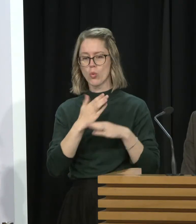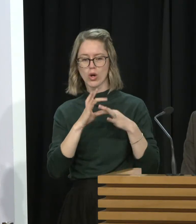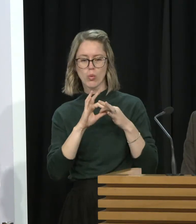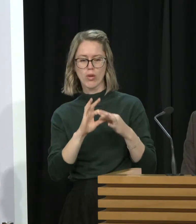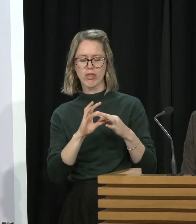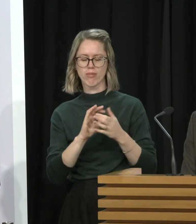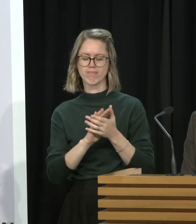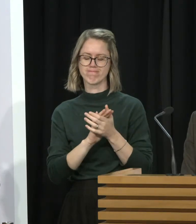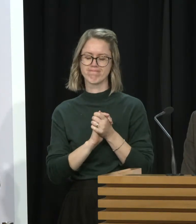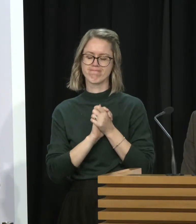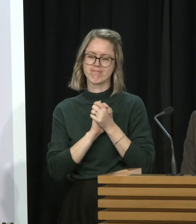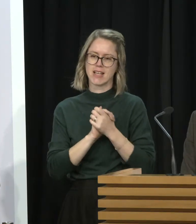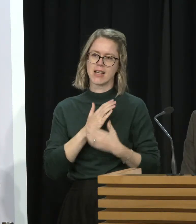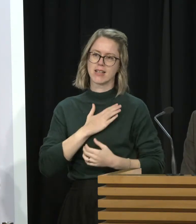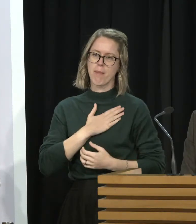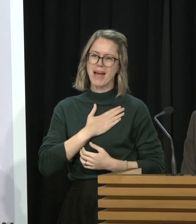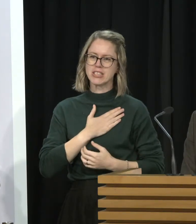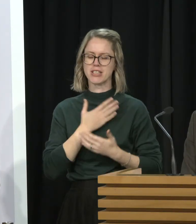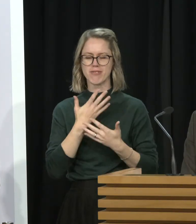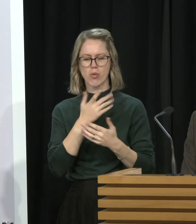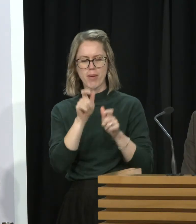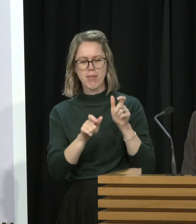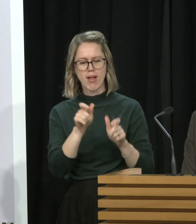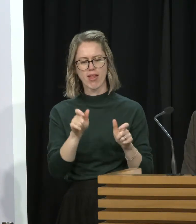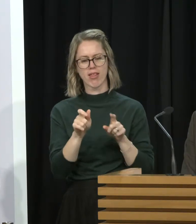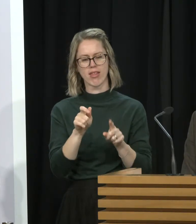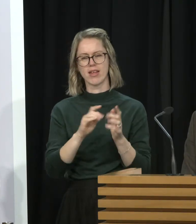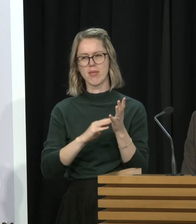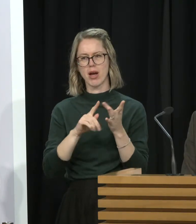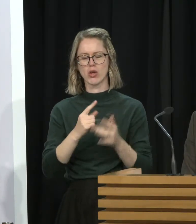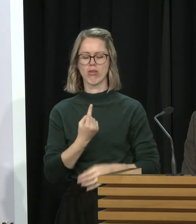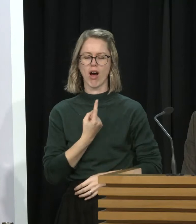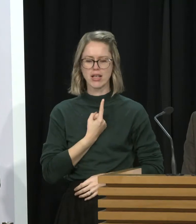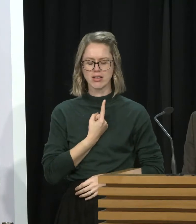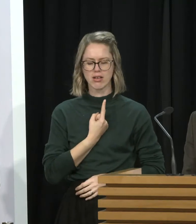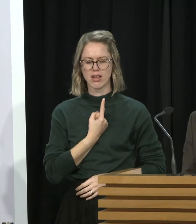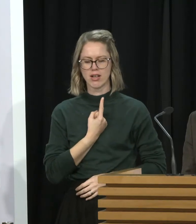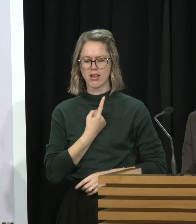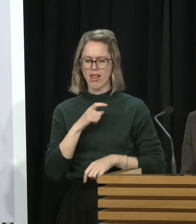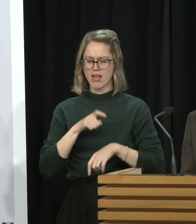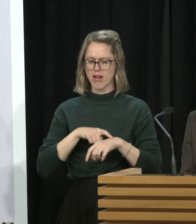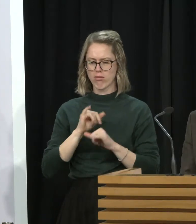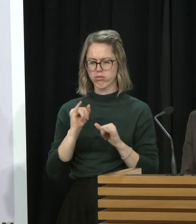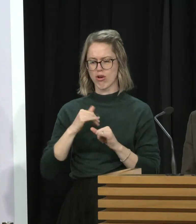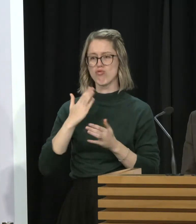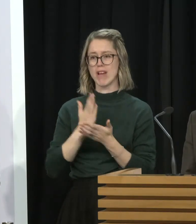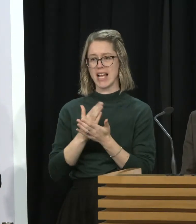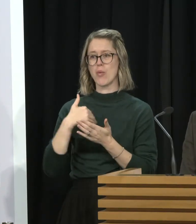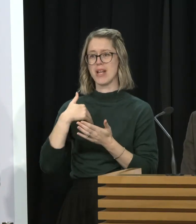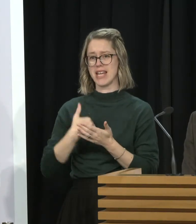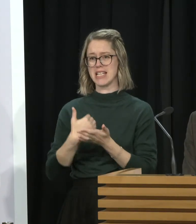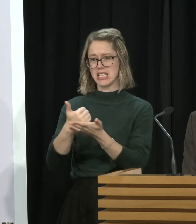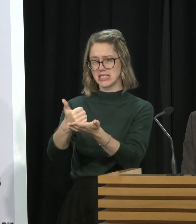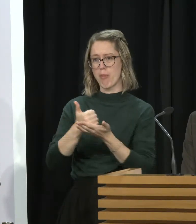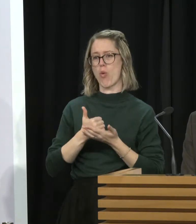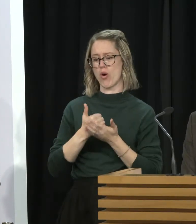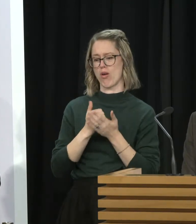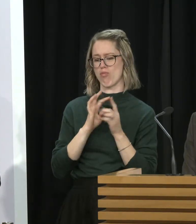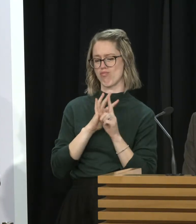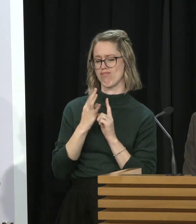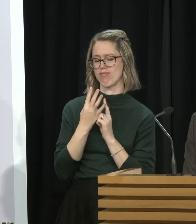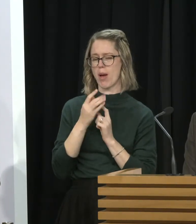real compassion towards people who find themselves in MIQ isolated at a time when they really need to be with